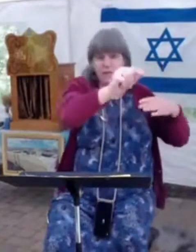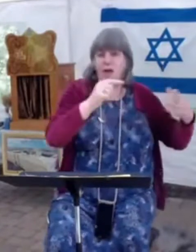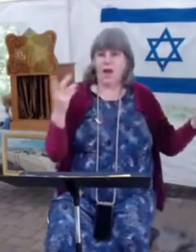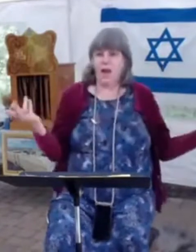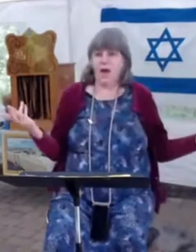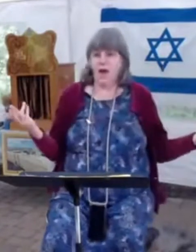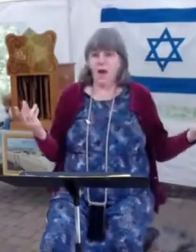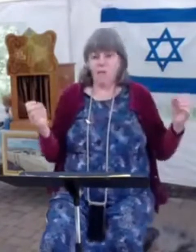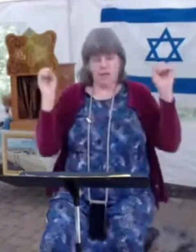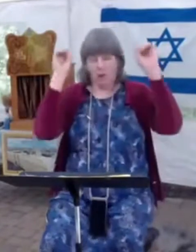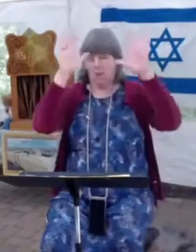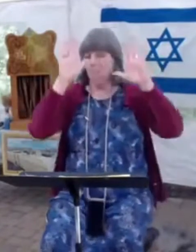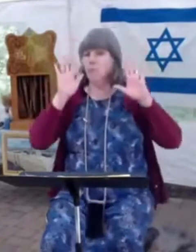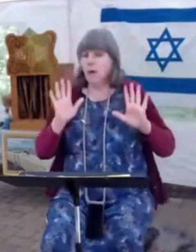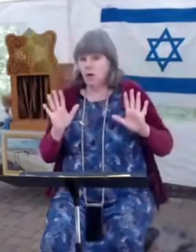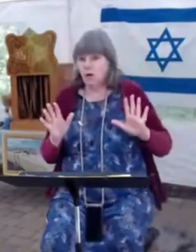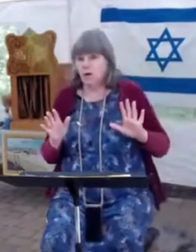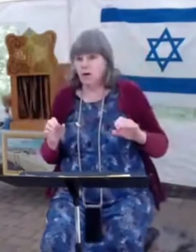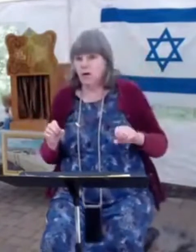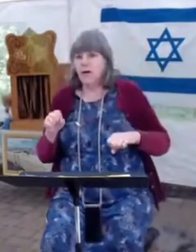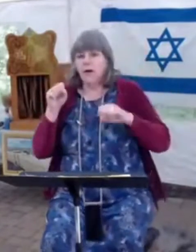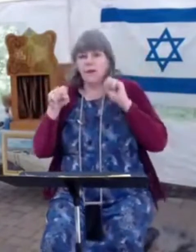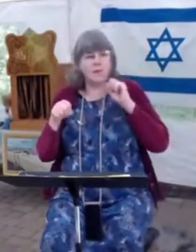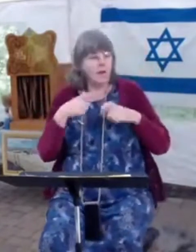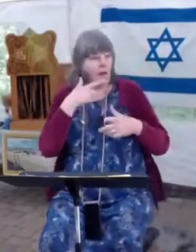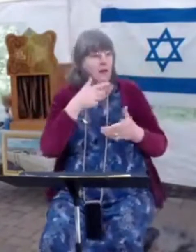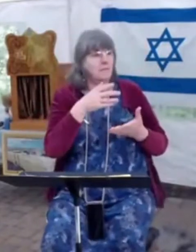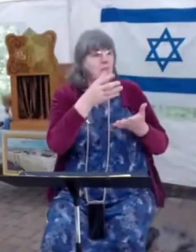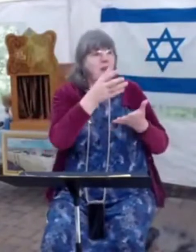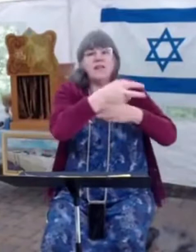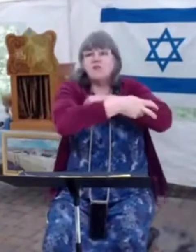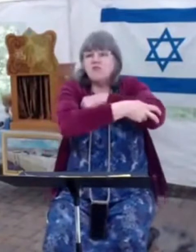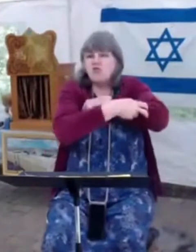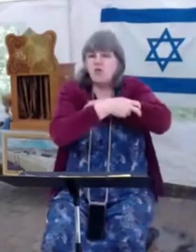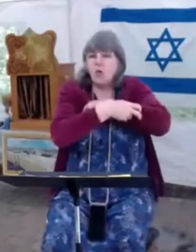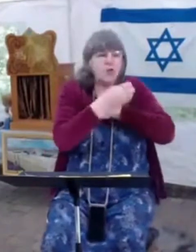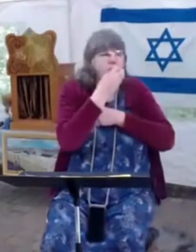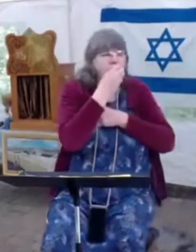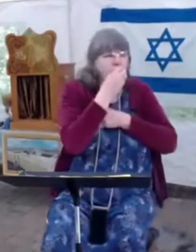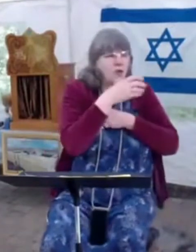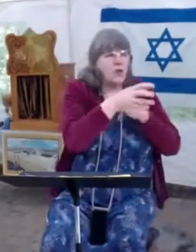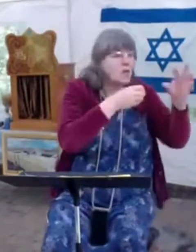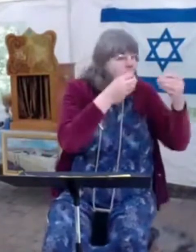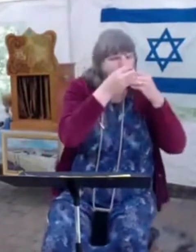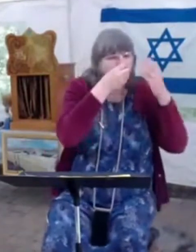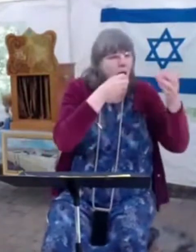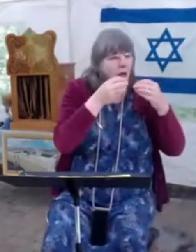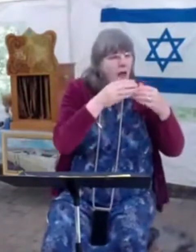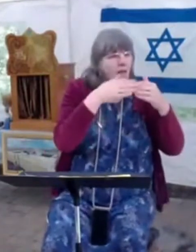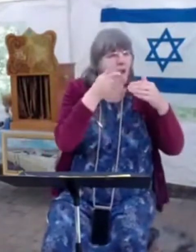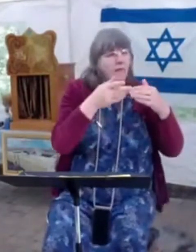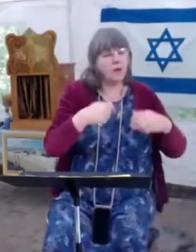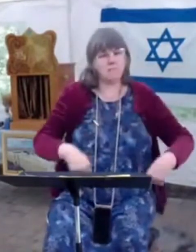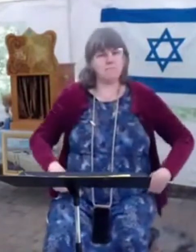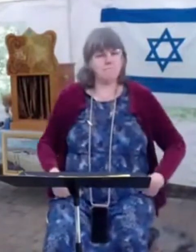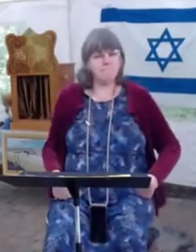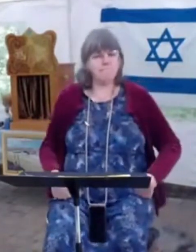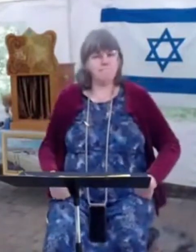left and eating and satisfying themselves until finally they said to each